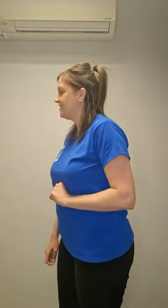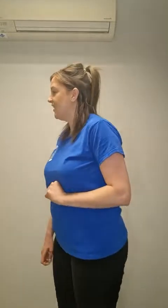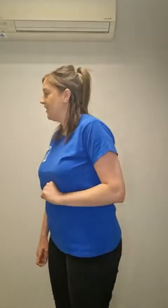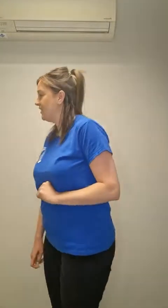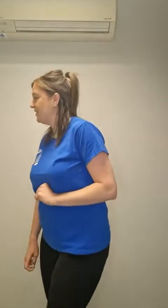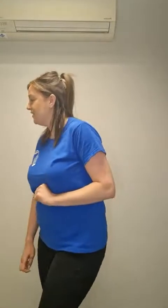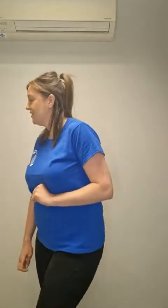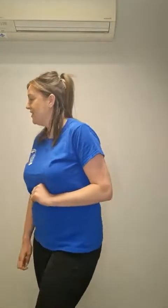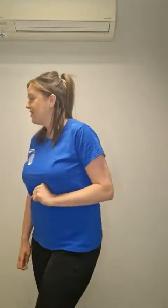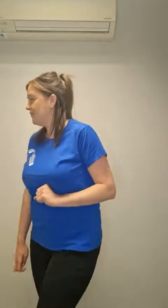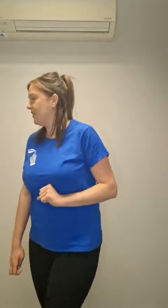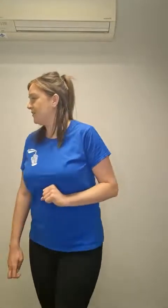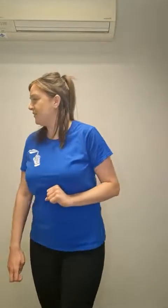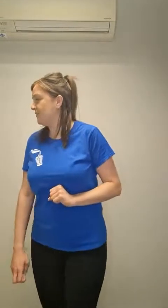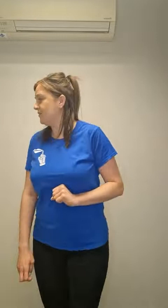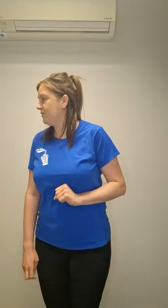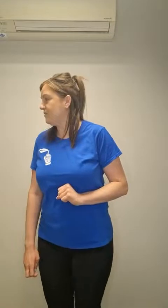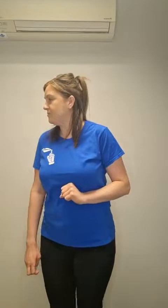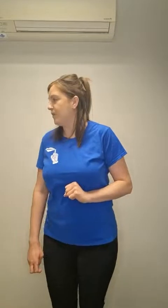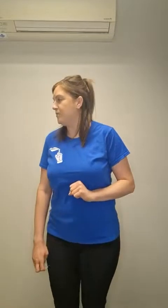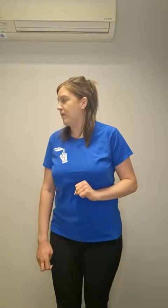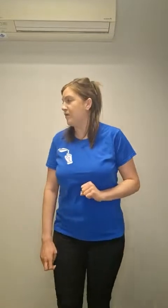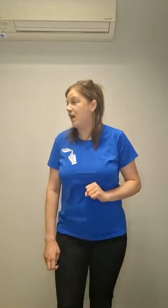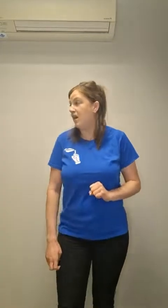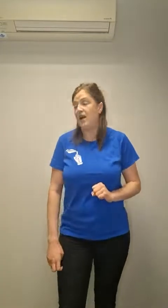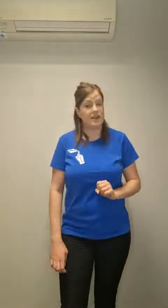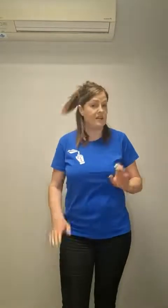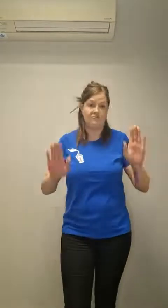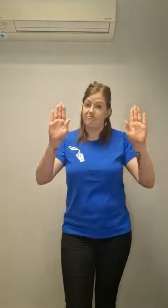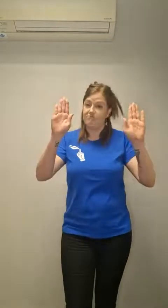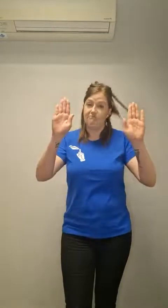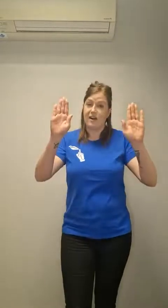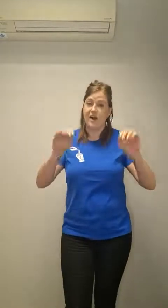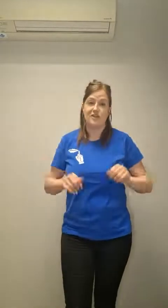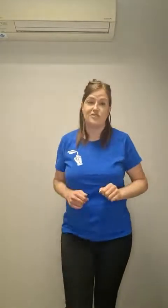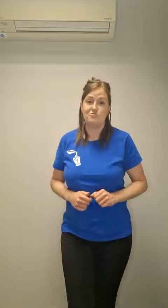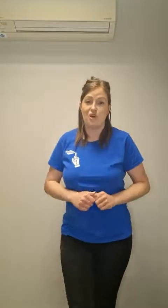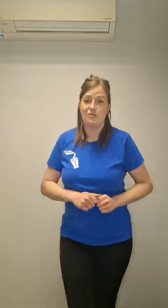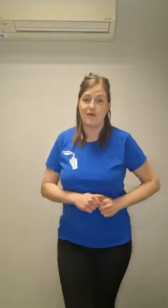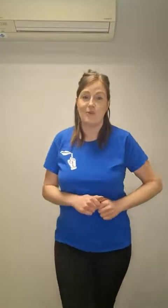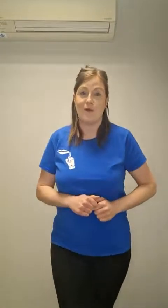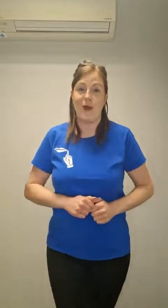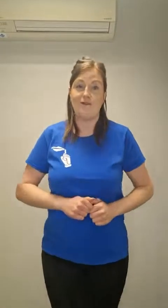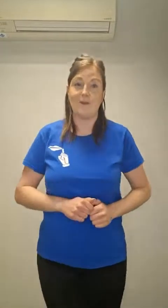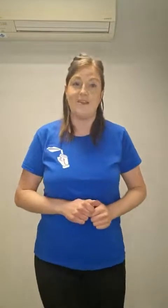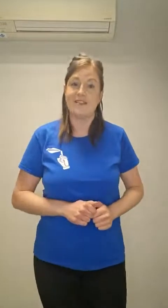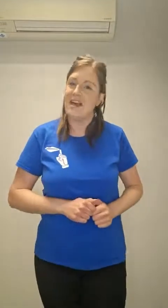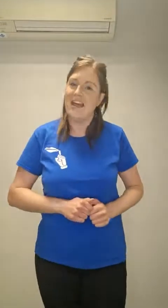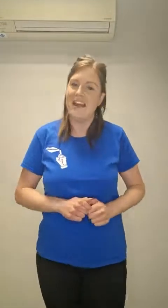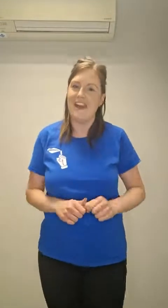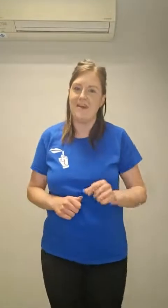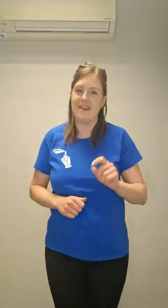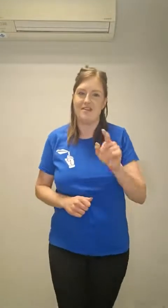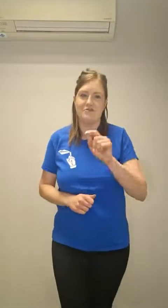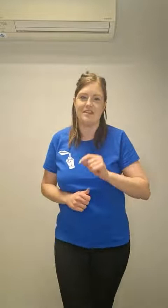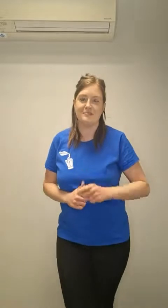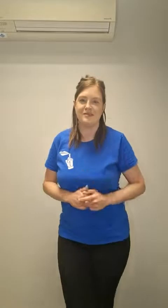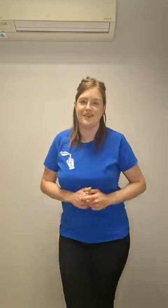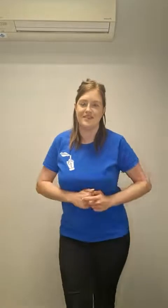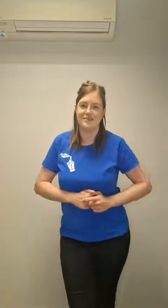Sign the word row your boat. I can do row your boat afterwards. Let me get through this bit first. If you stick